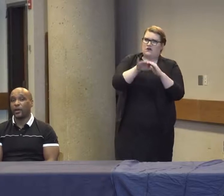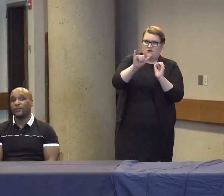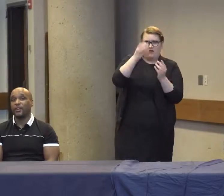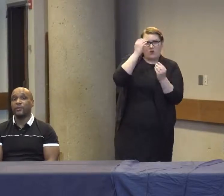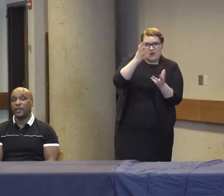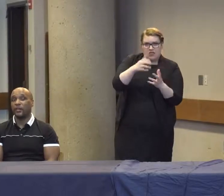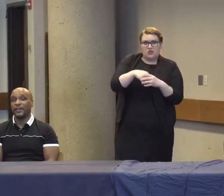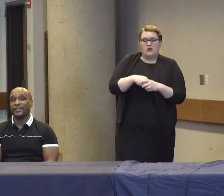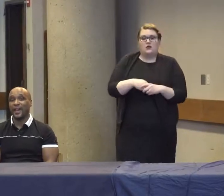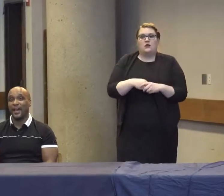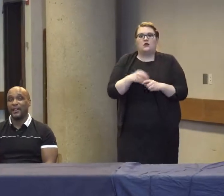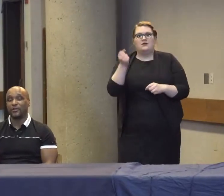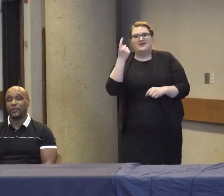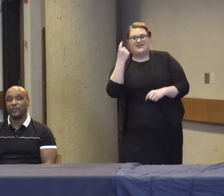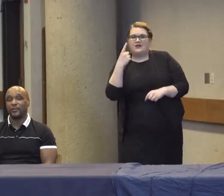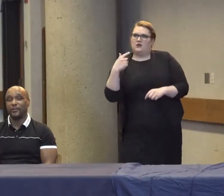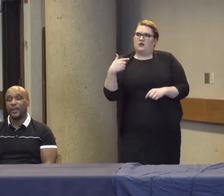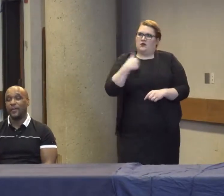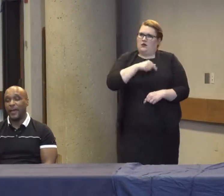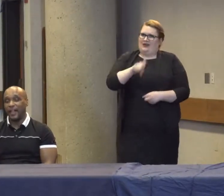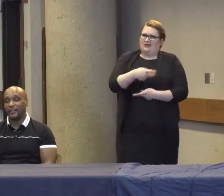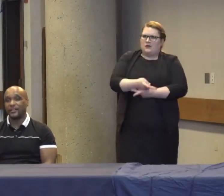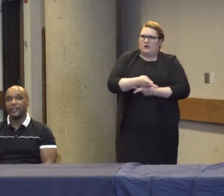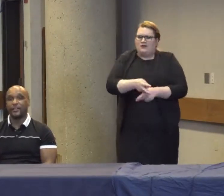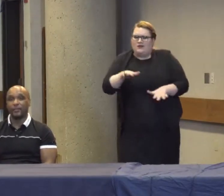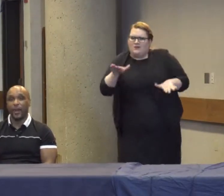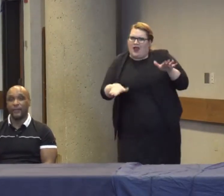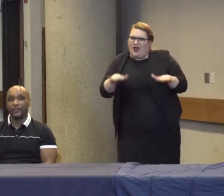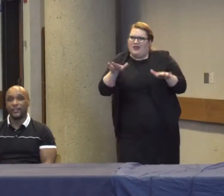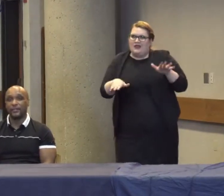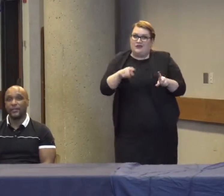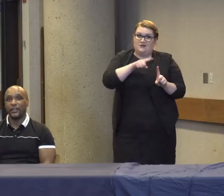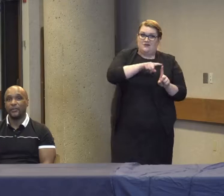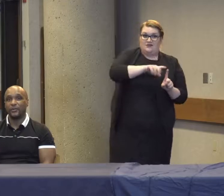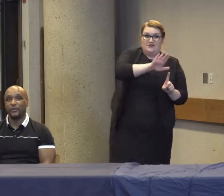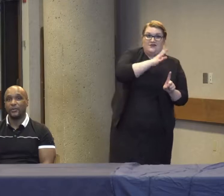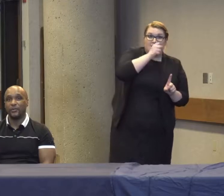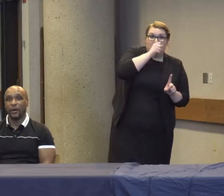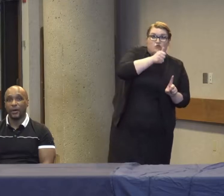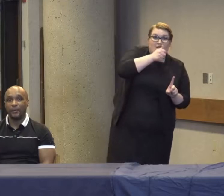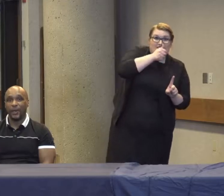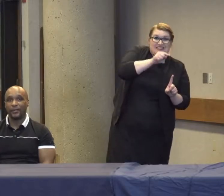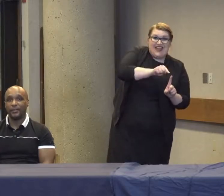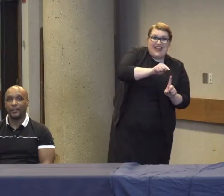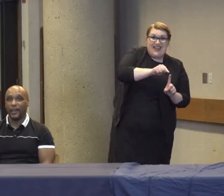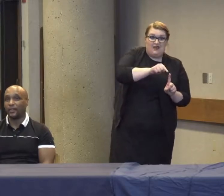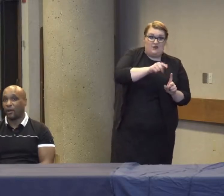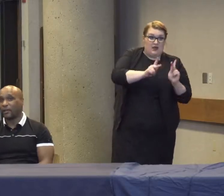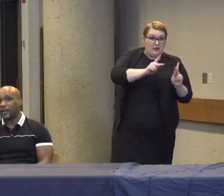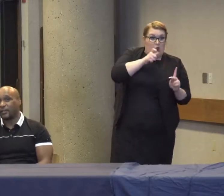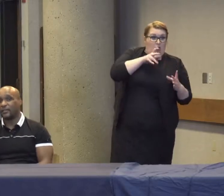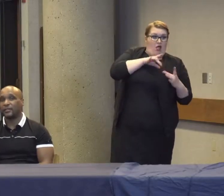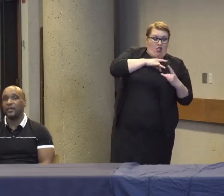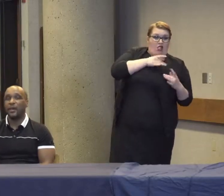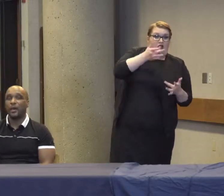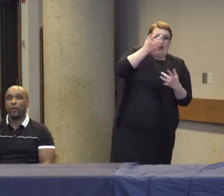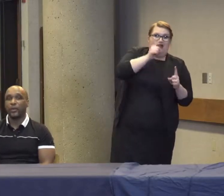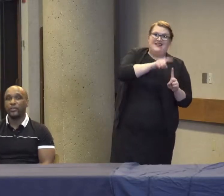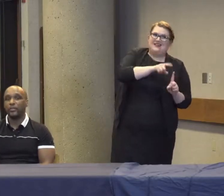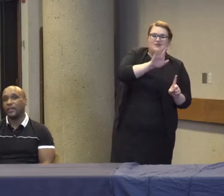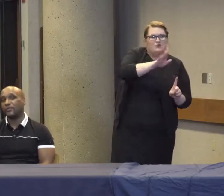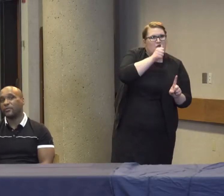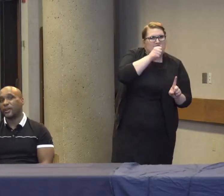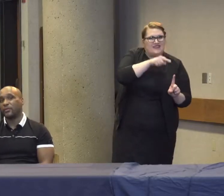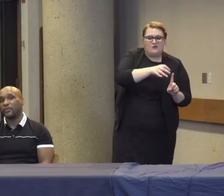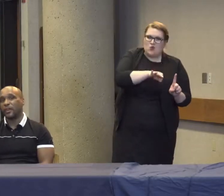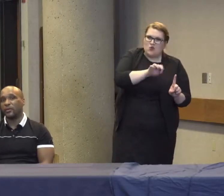to walk a very precarious line in terms of balancing the privacy of individuals who are impacted and our cases with